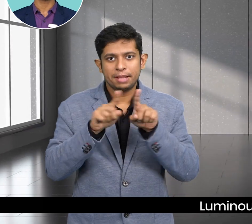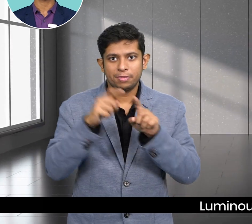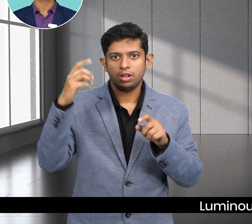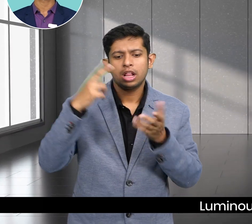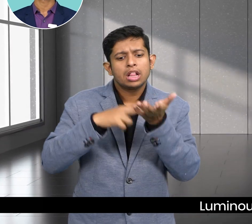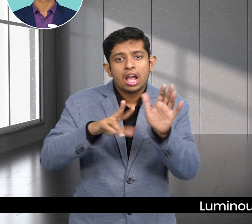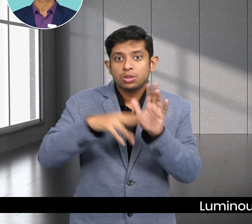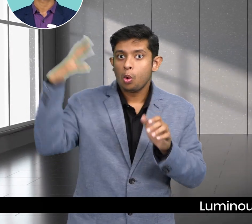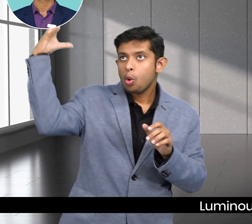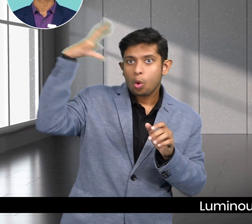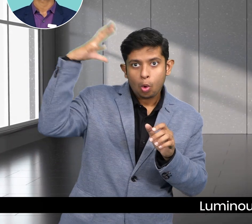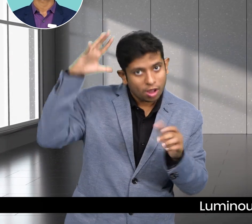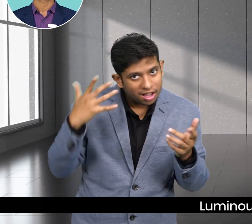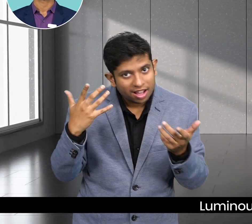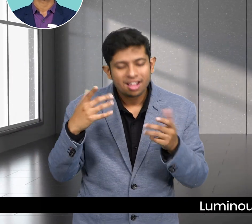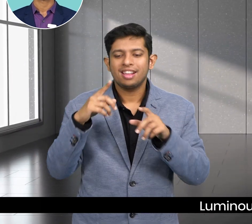Luminous objects.